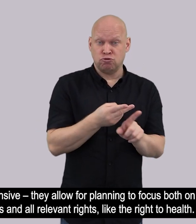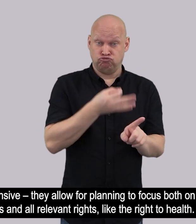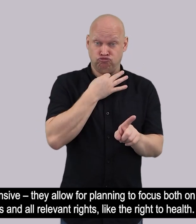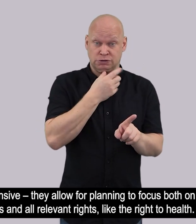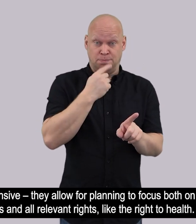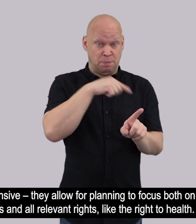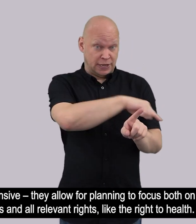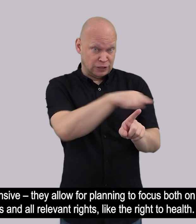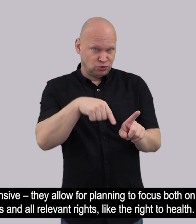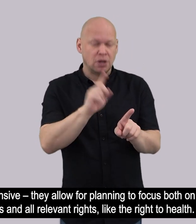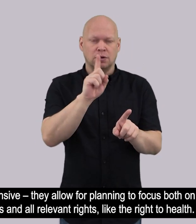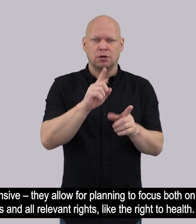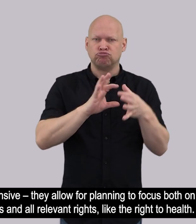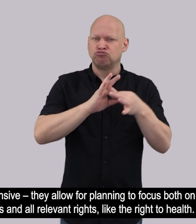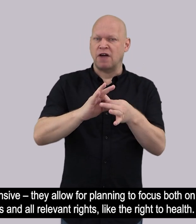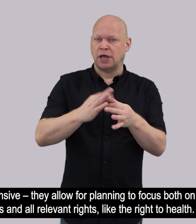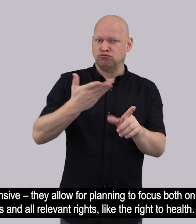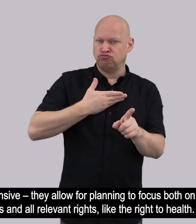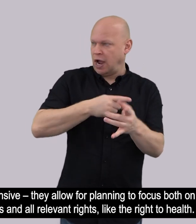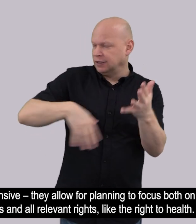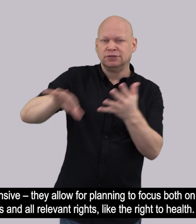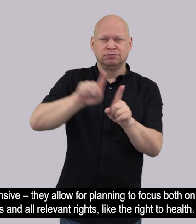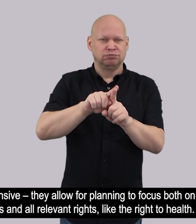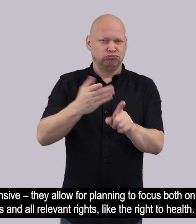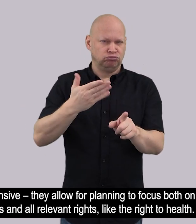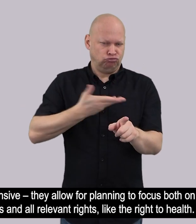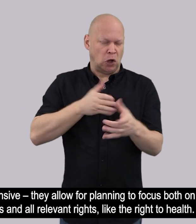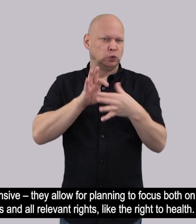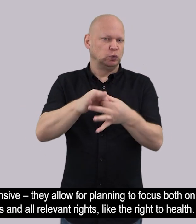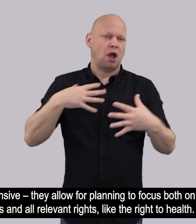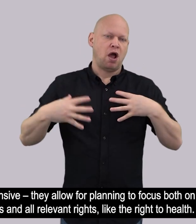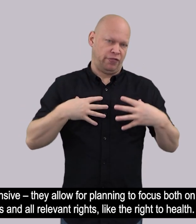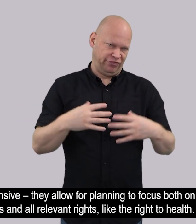to focus both on at-risk population groups and all relevant rights, like the right to health.